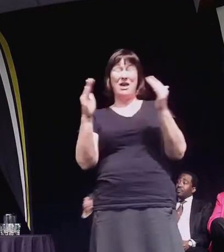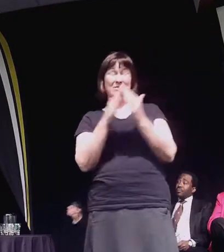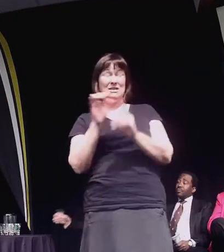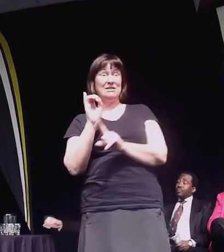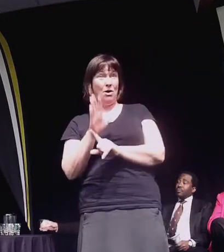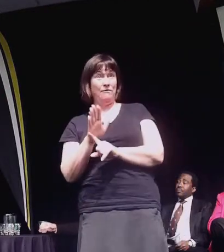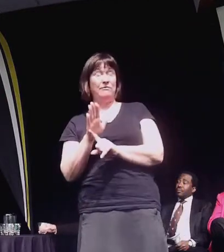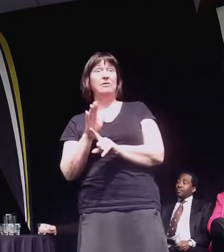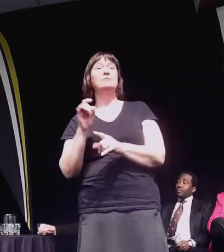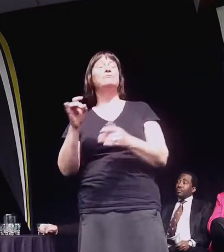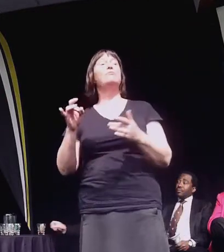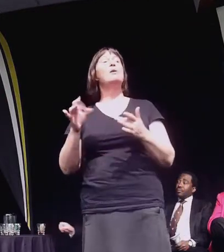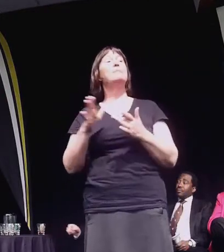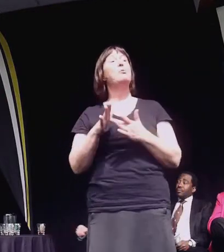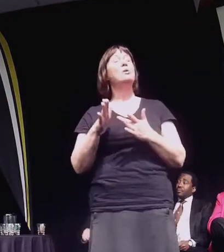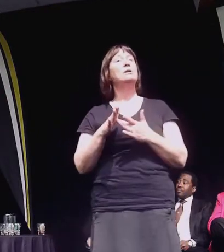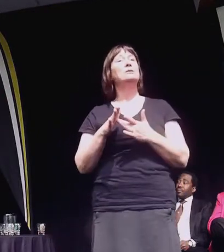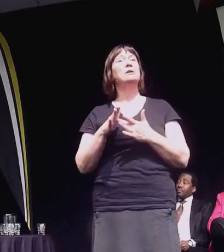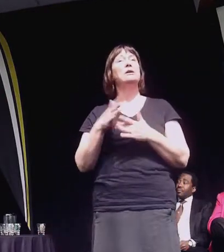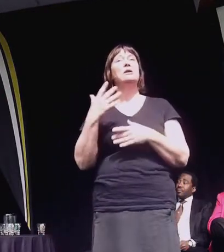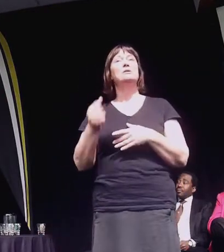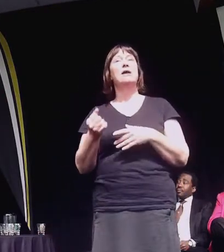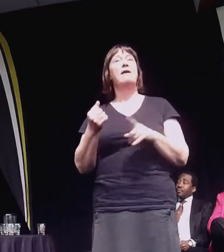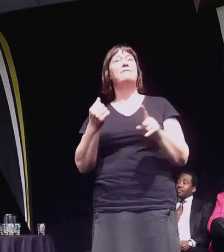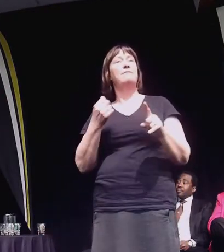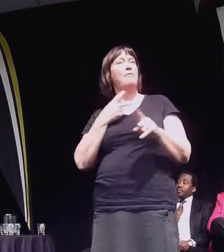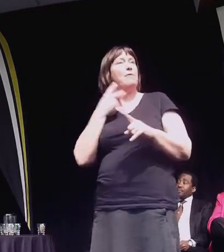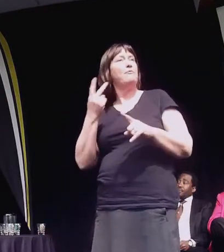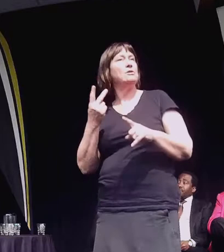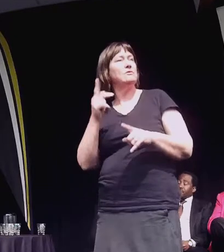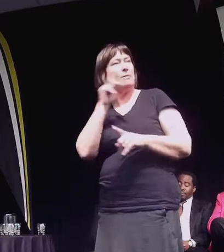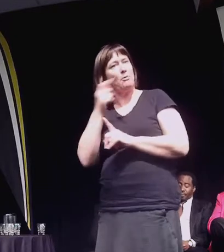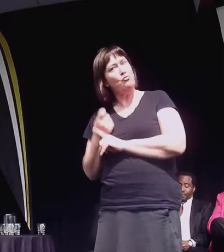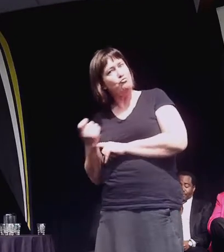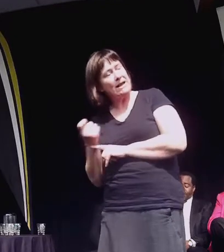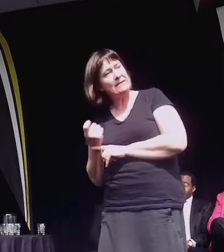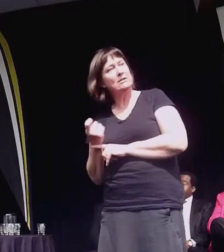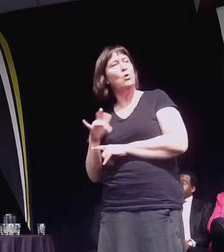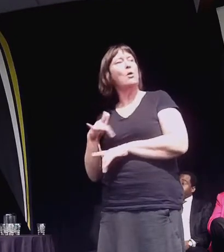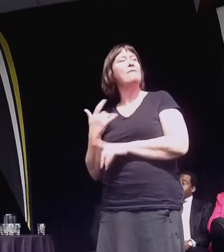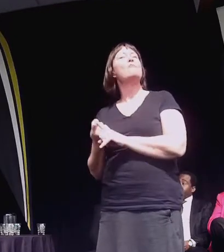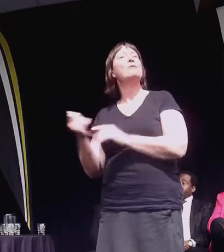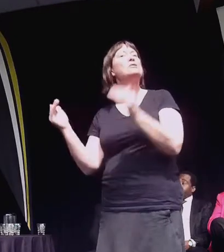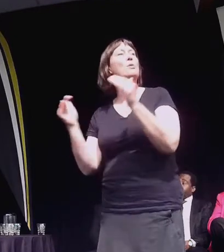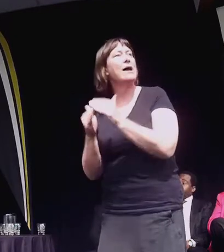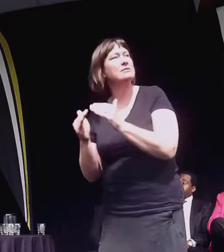is also really important that we have the voices of renters and tenants at that